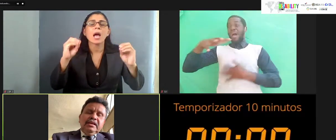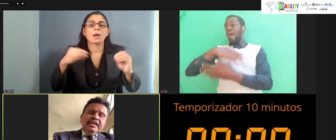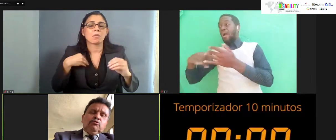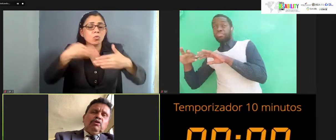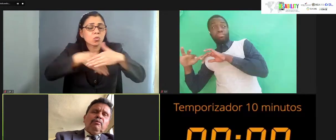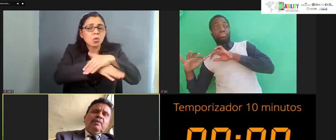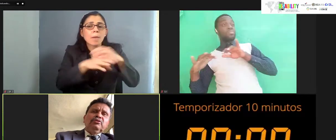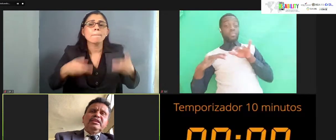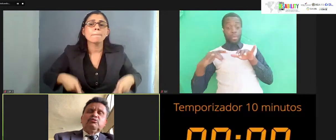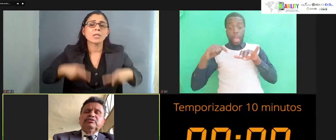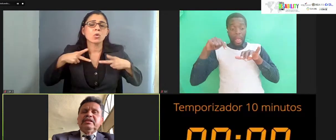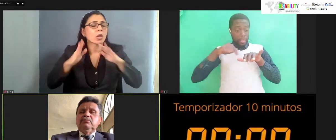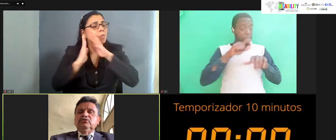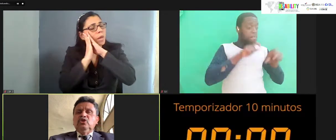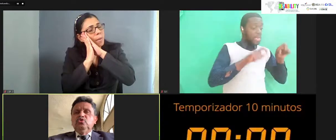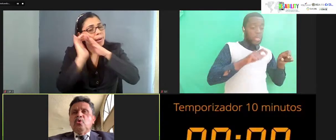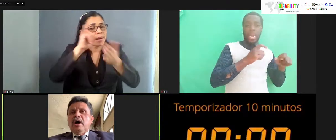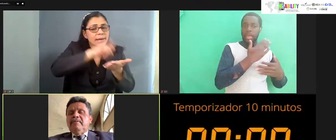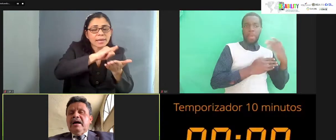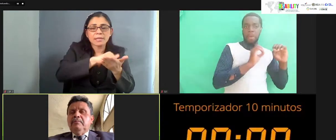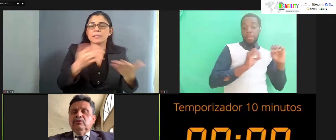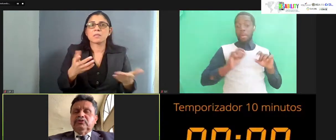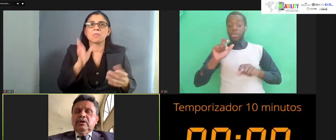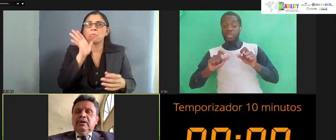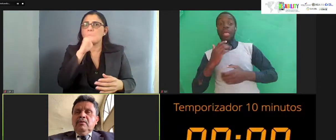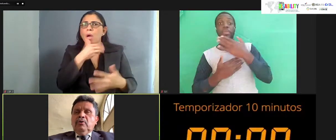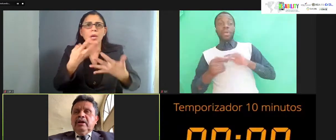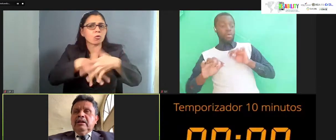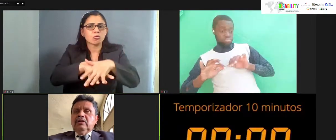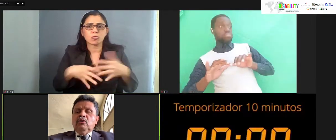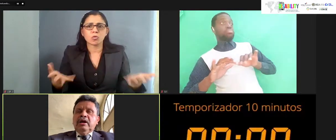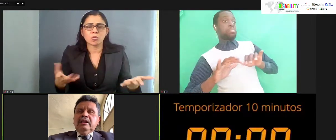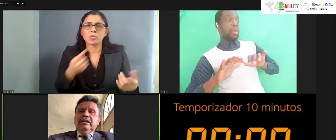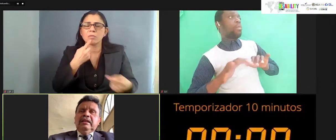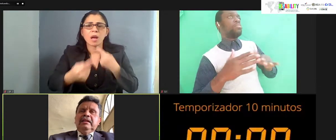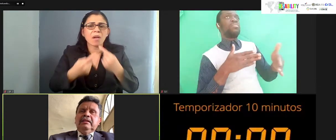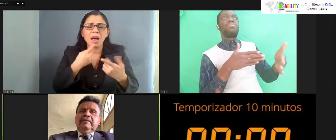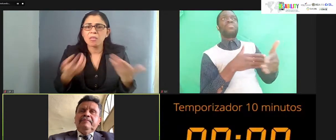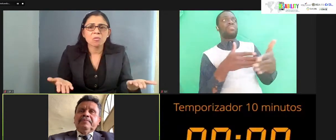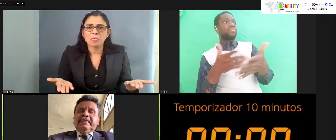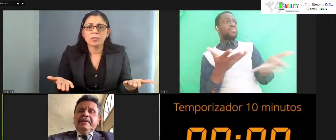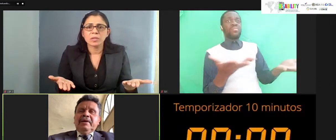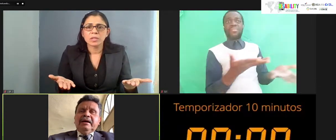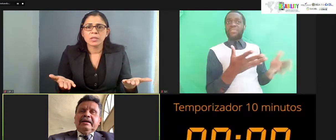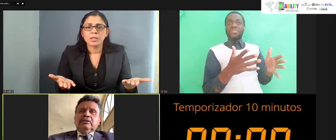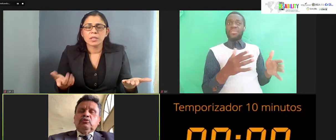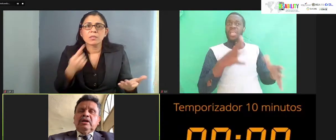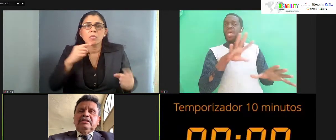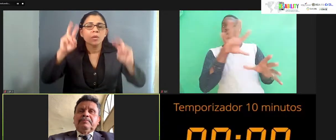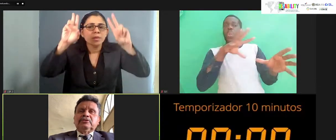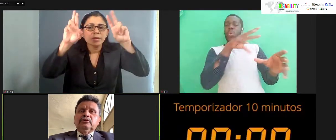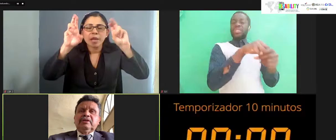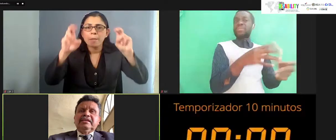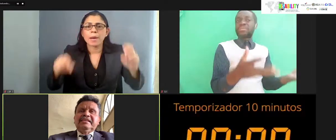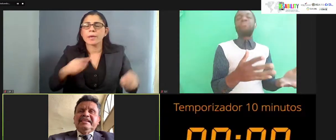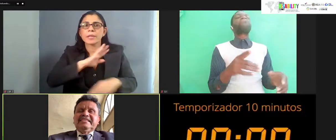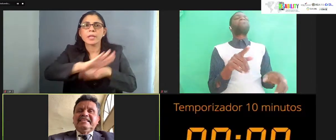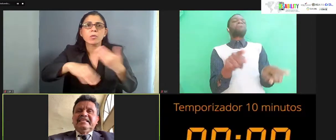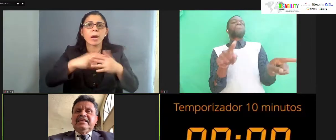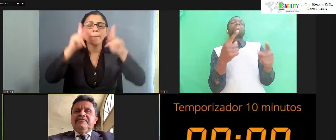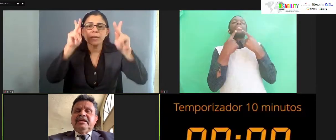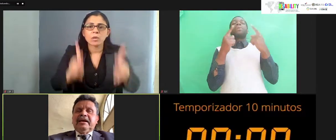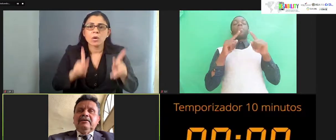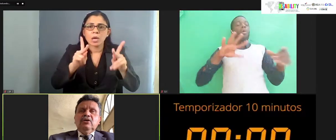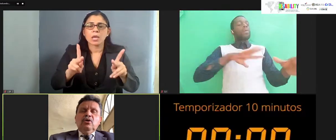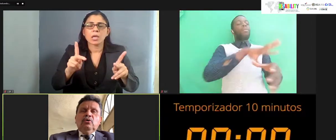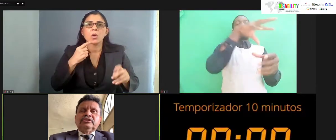shelters that are actually inclusive and we're never talking about them being inclusive we do not talk